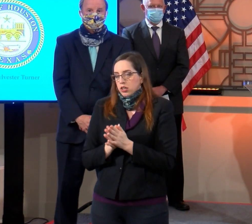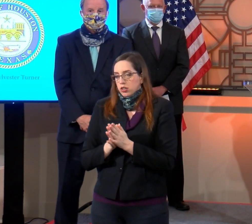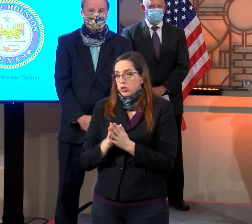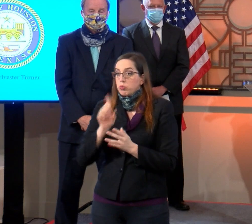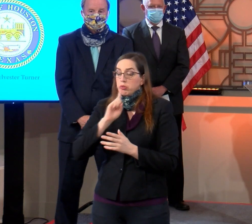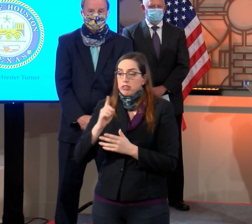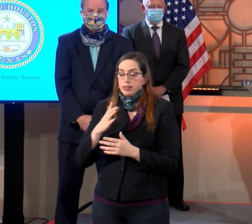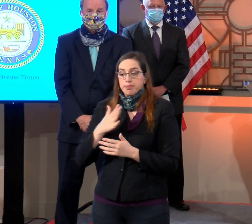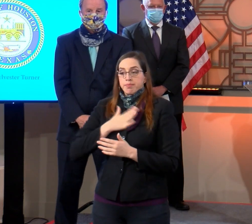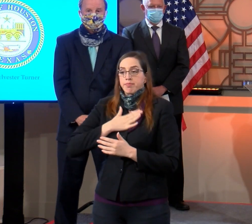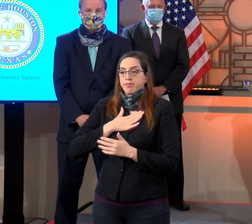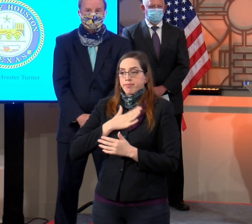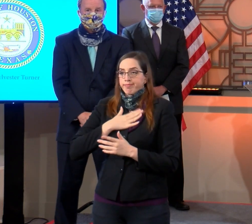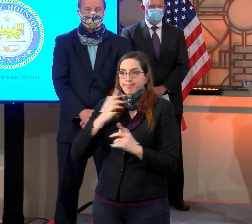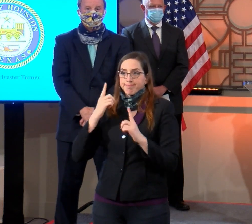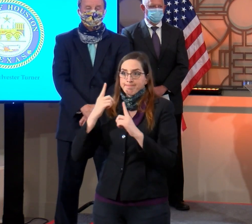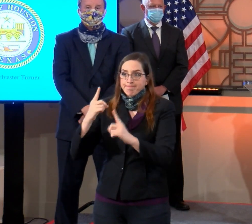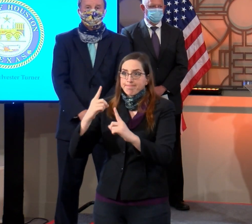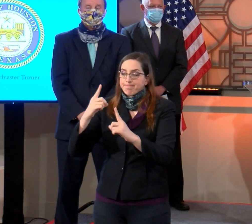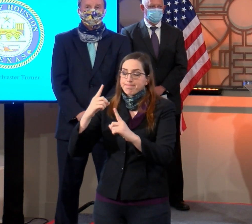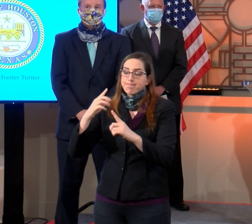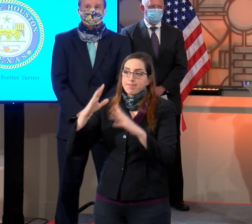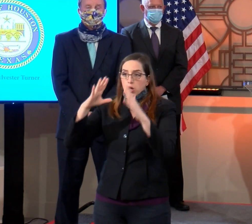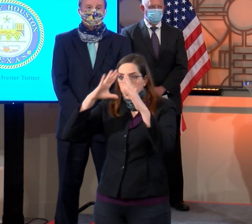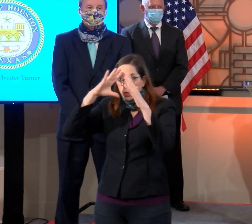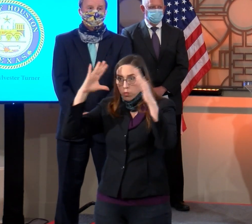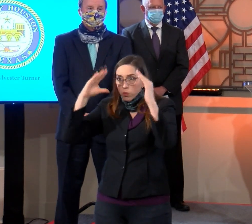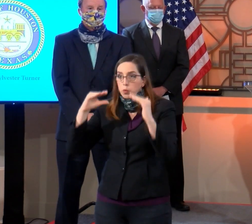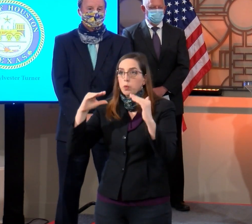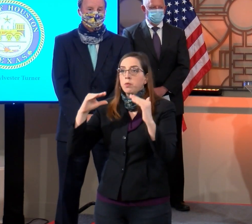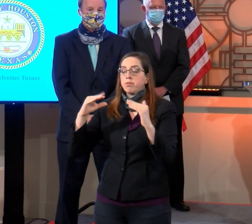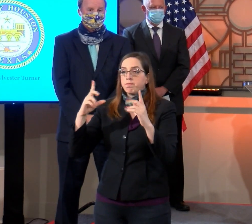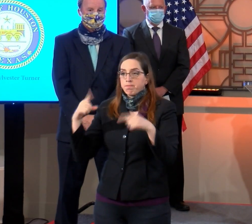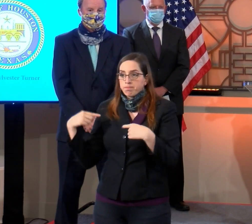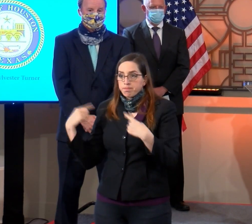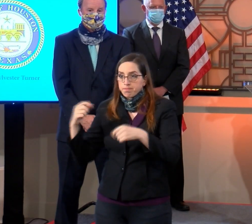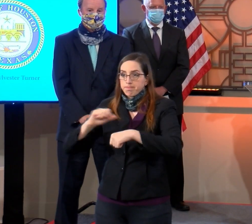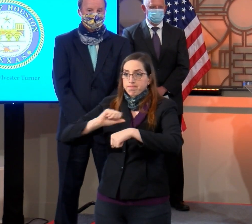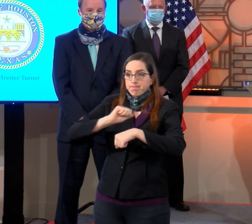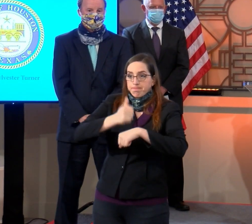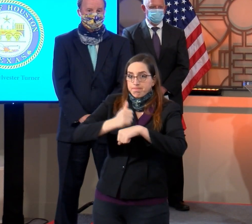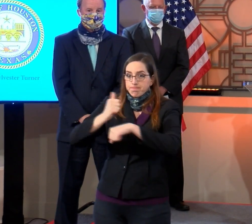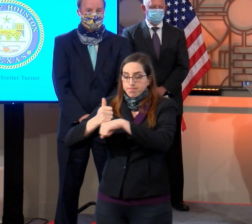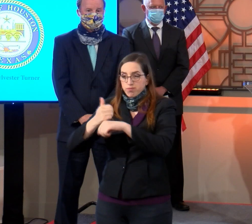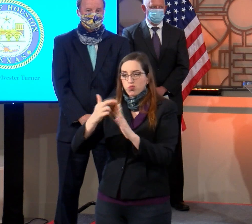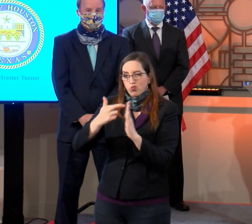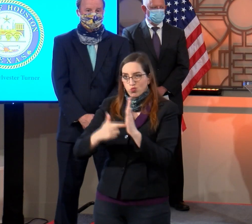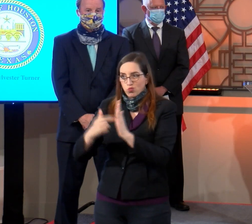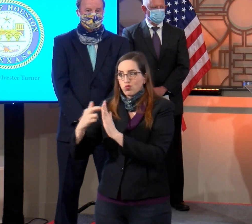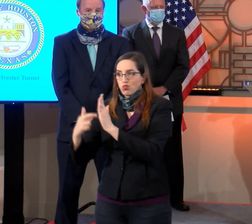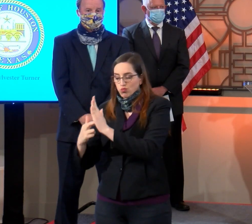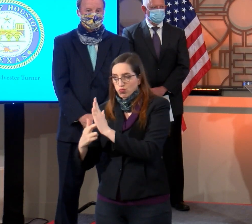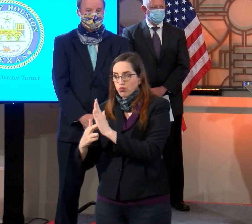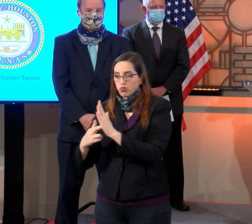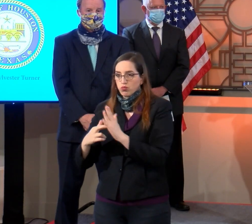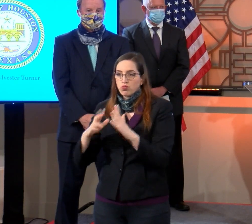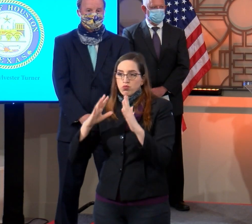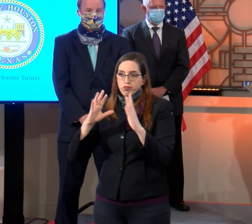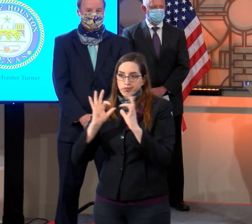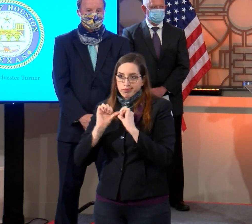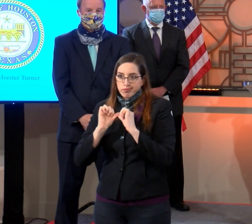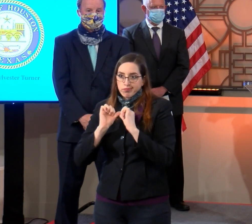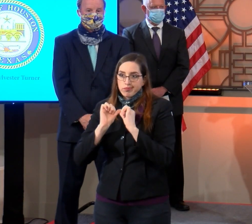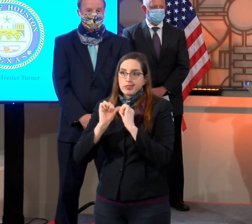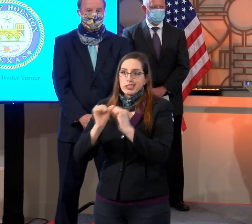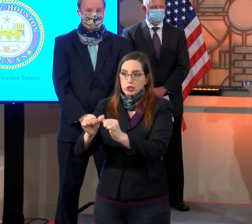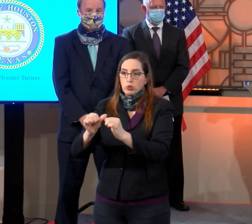my hope that with the measures that are being put in place, that our numbers will